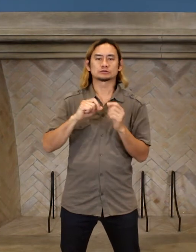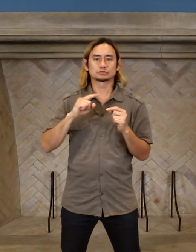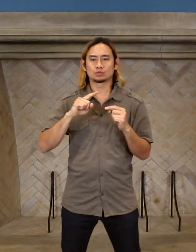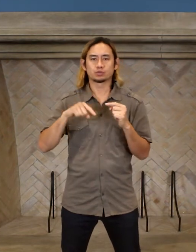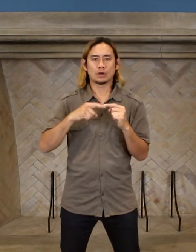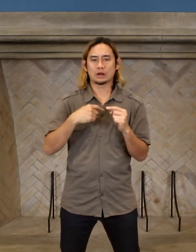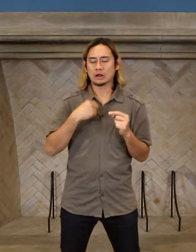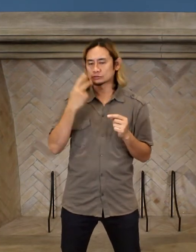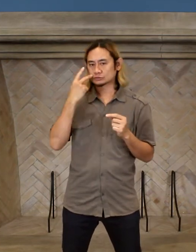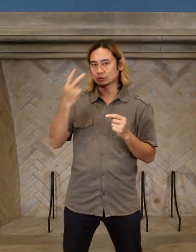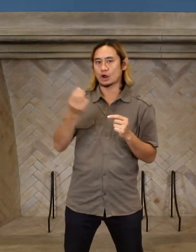education.